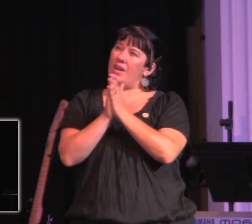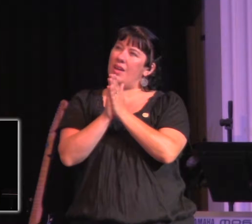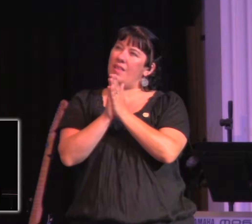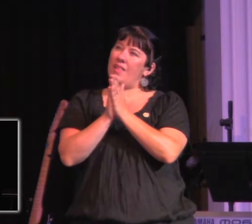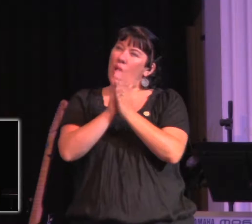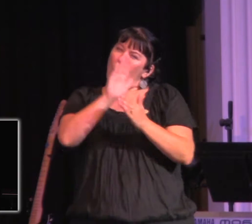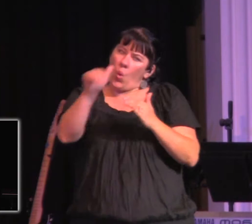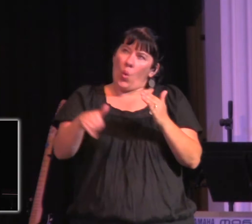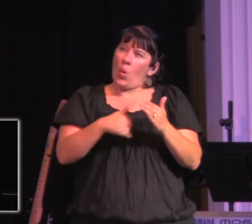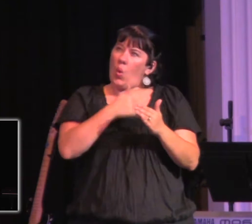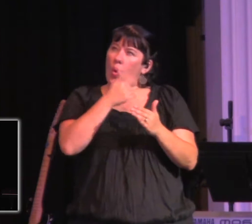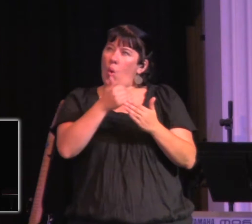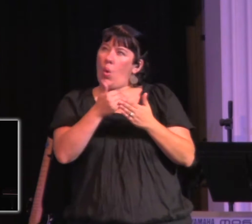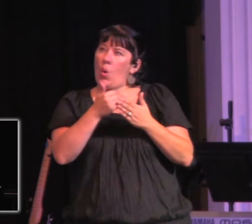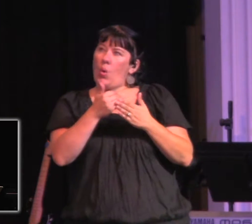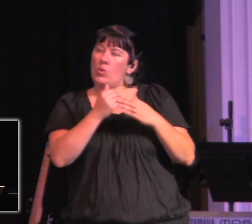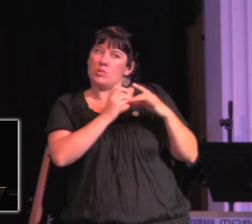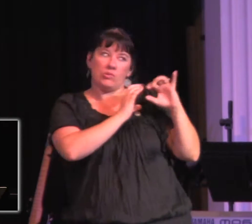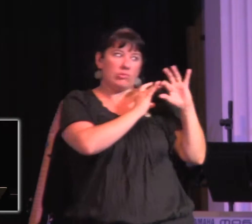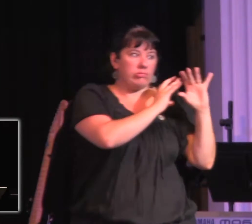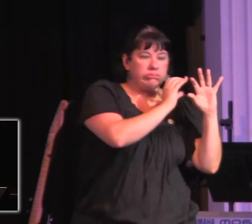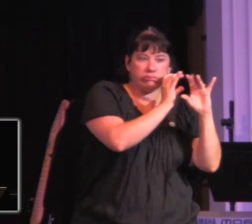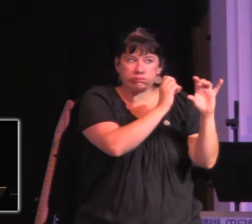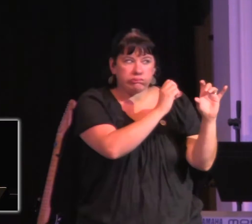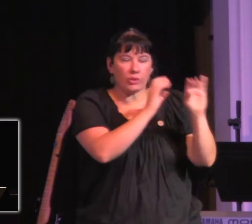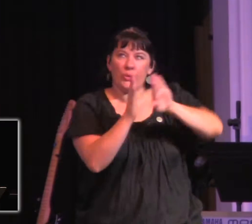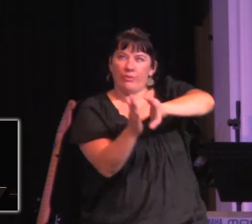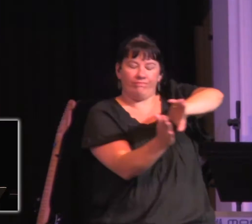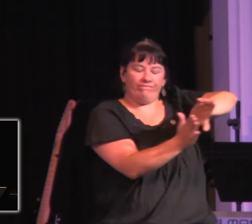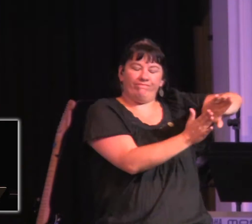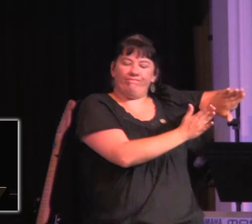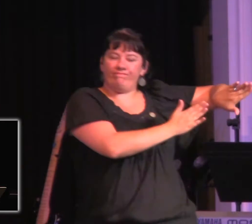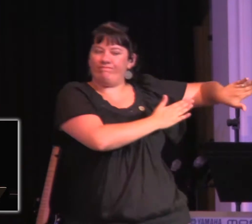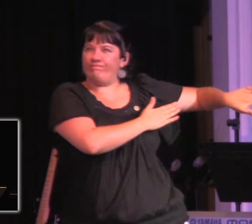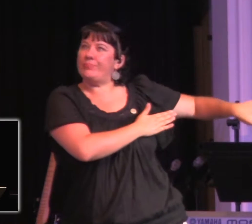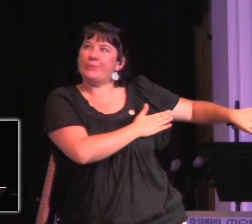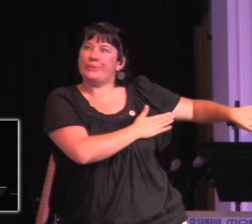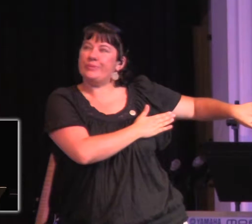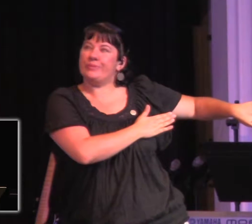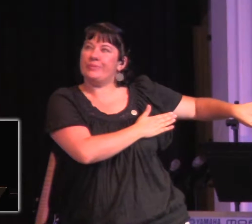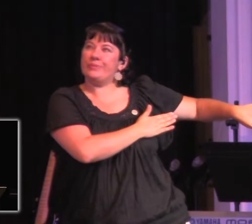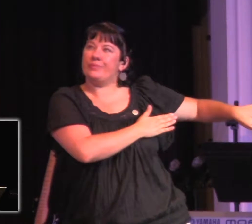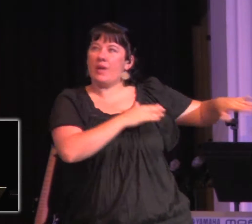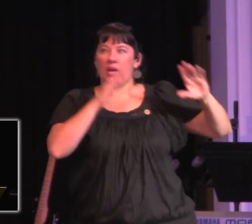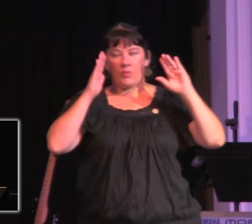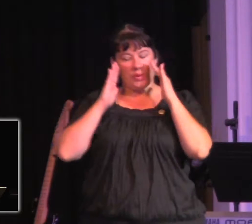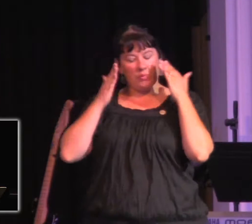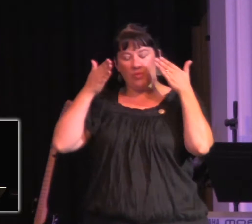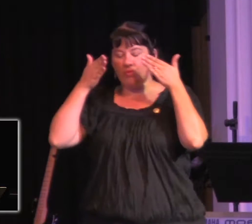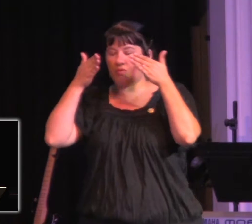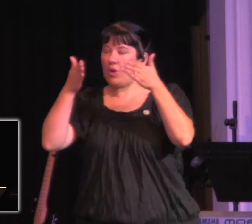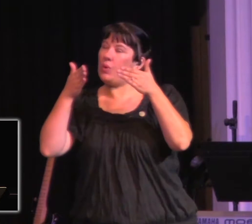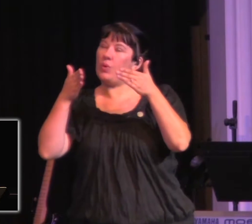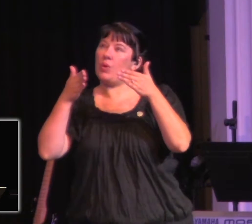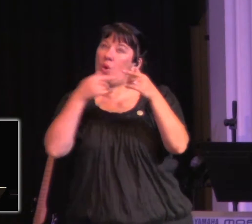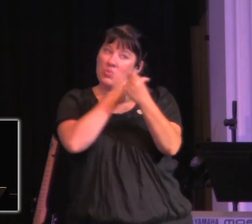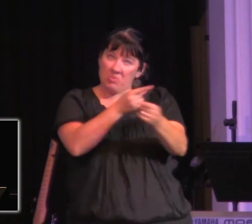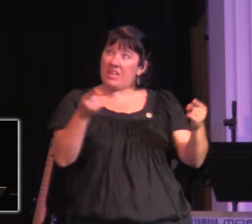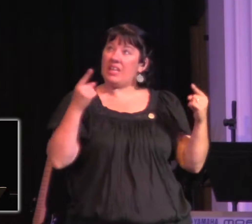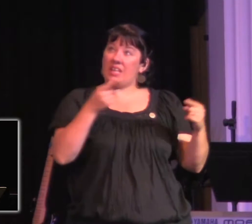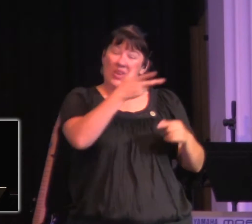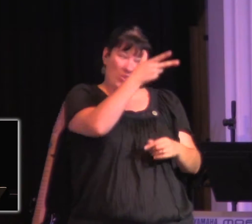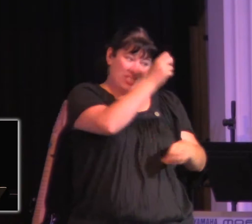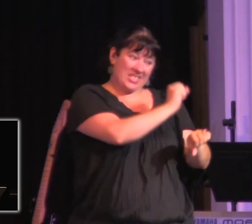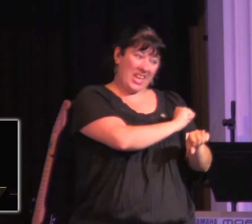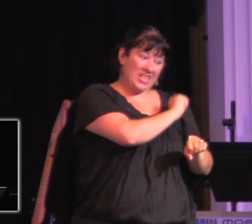God, you would cause all distractions to cease. We declare every plan and tactic of the devil's power broken, and we declare this is holy